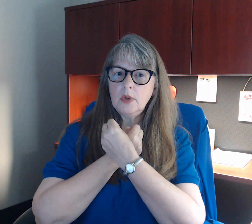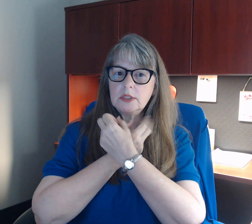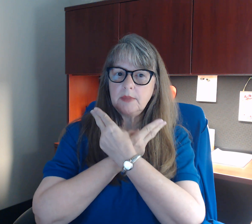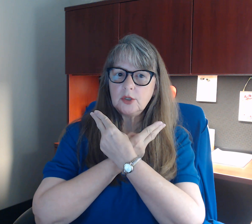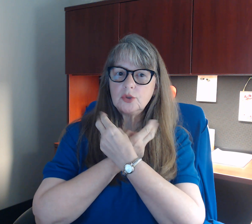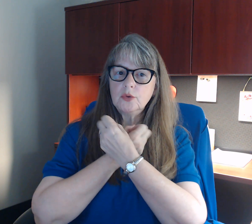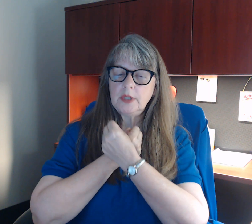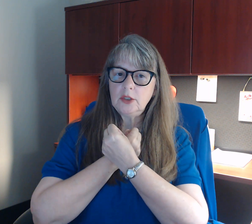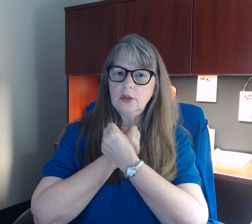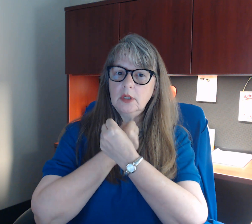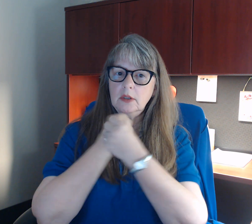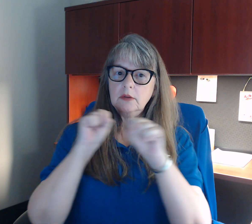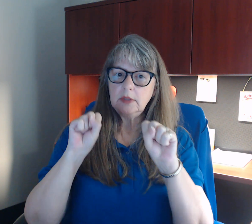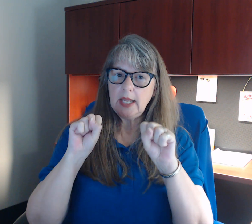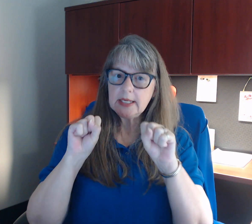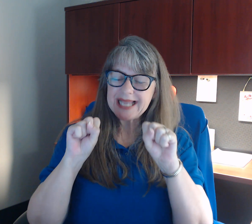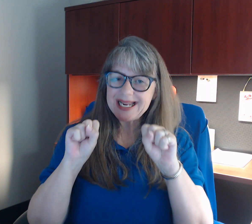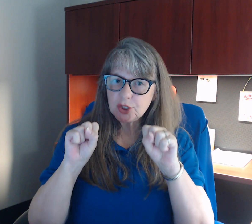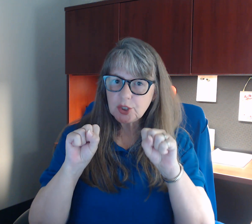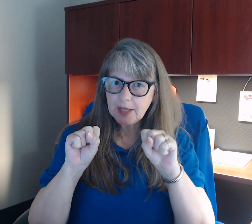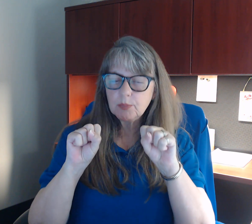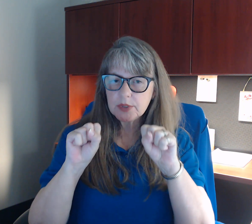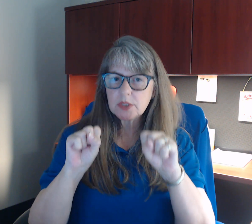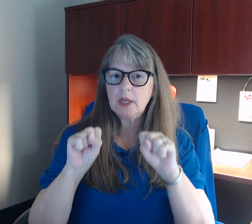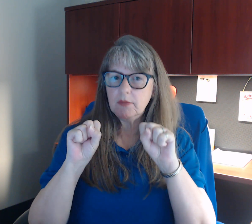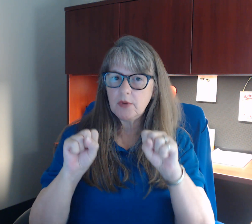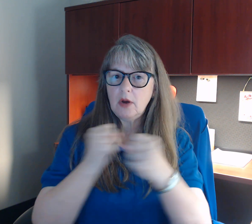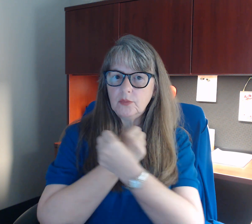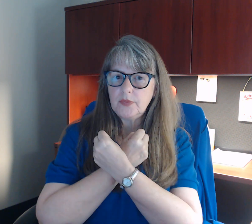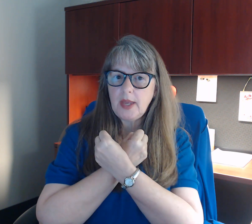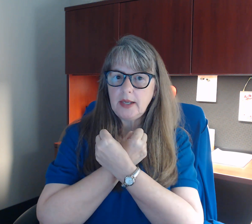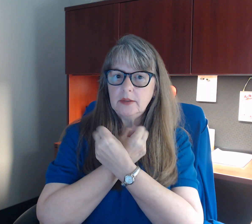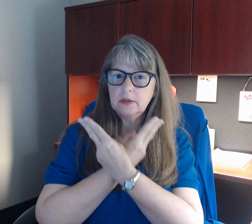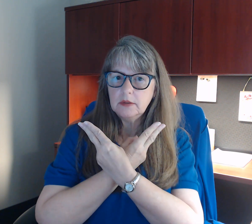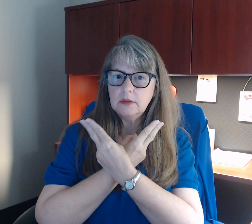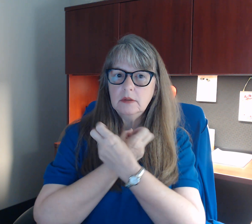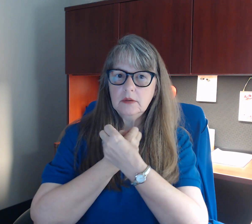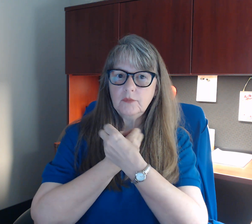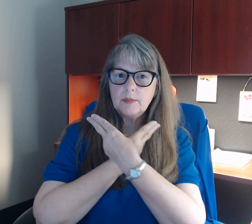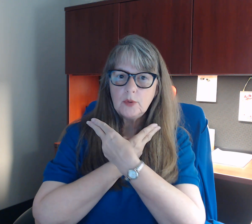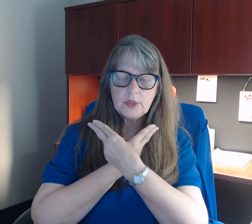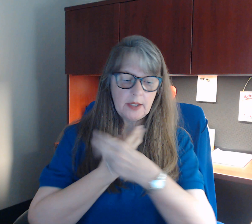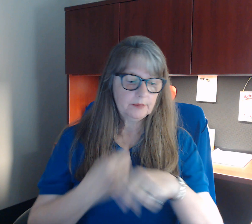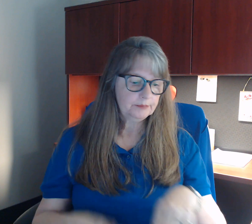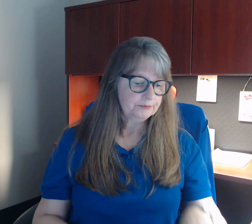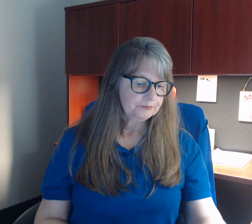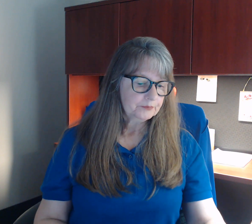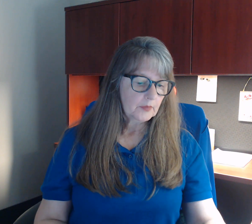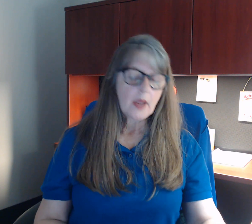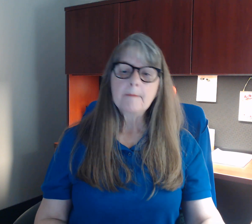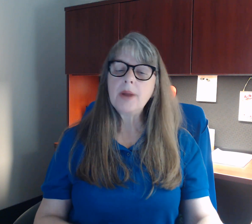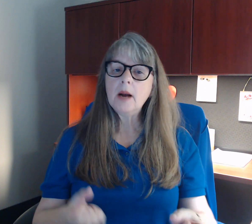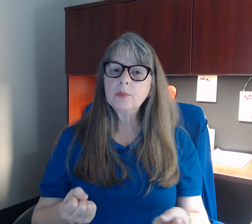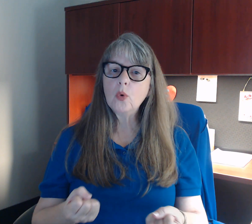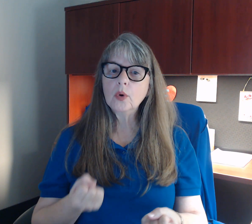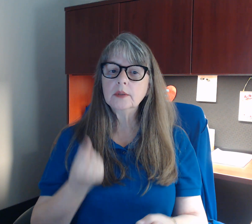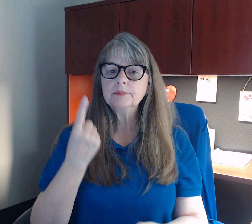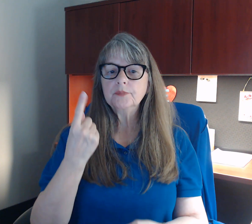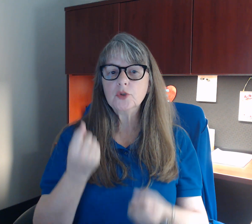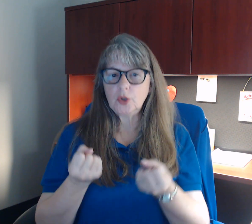make sure that the S hand shape was involved with that for a bow tie. Popcorn, you start out with